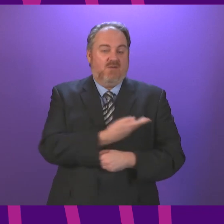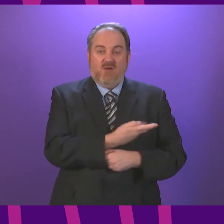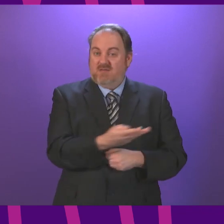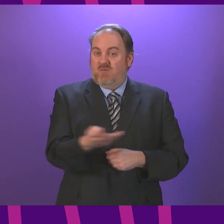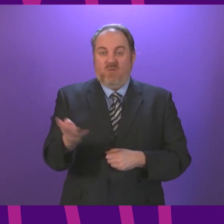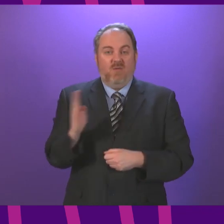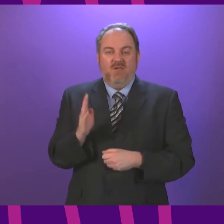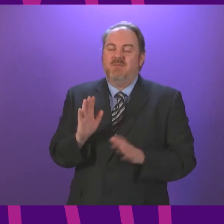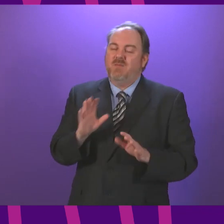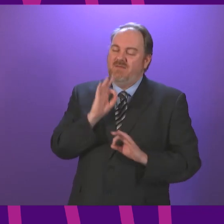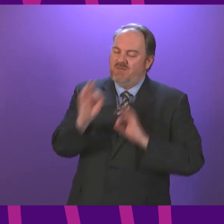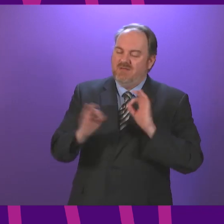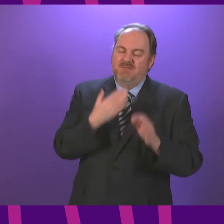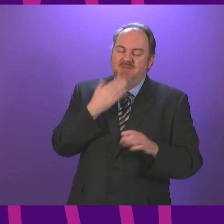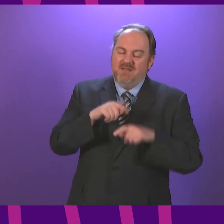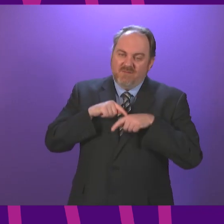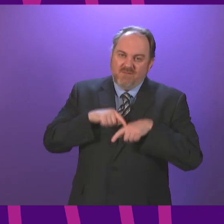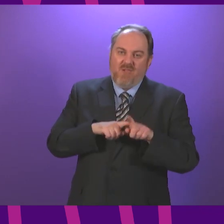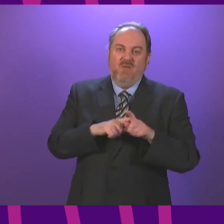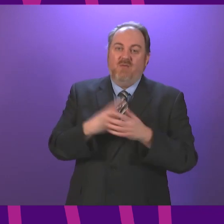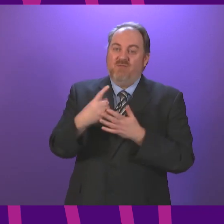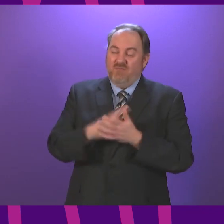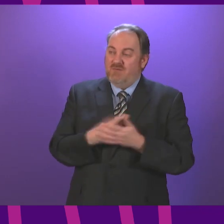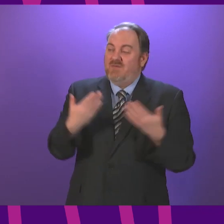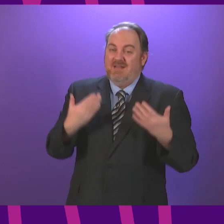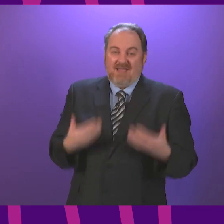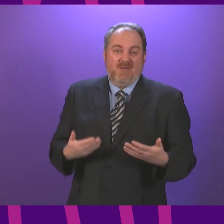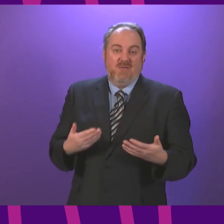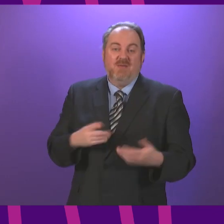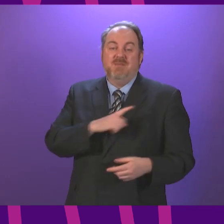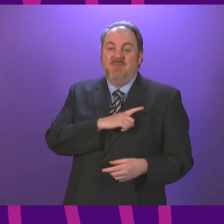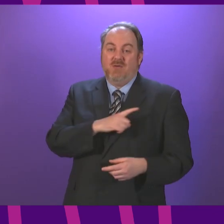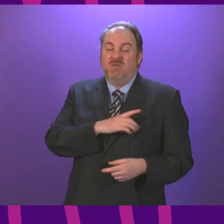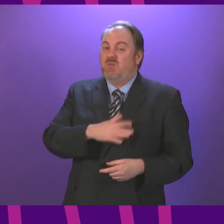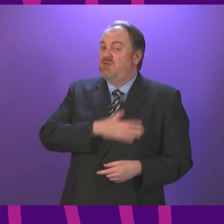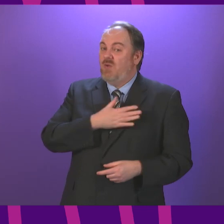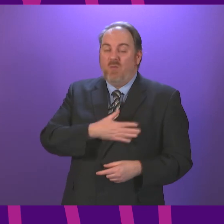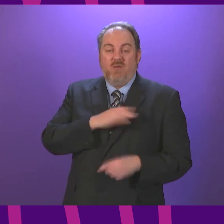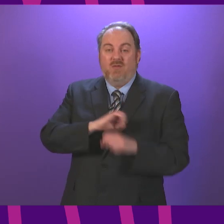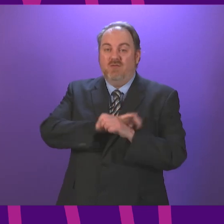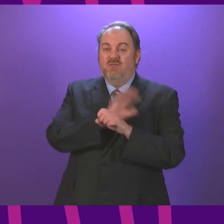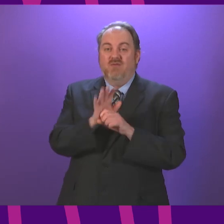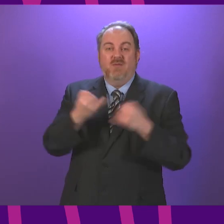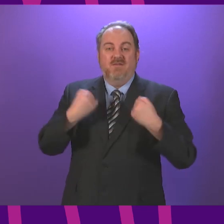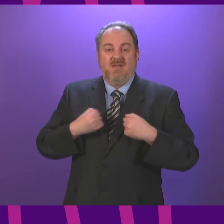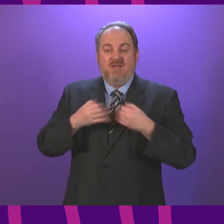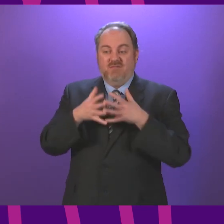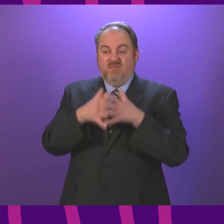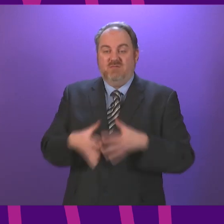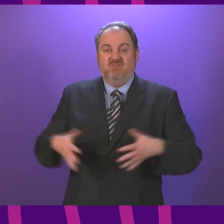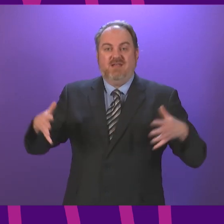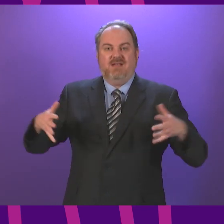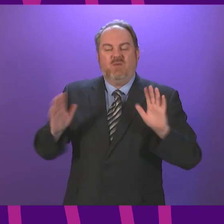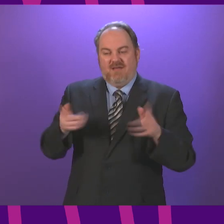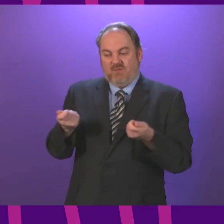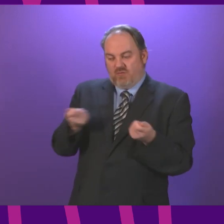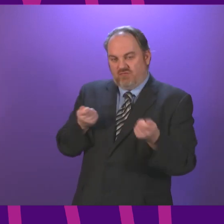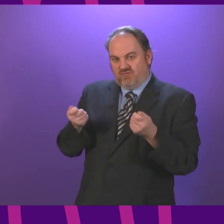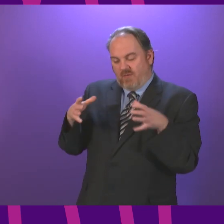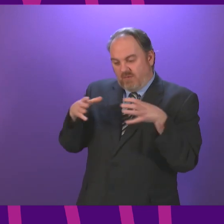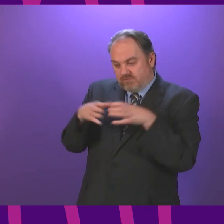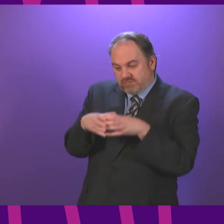people to abide by all the restrictions right now so that we can continue to suppress cases of Covid and that will accelerate our progress